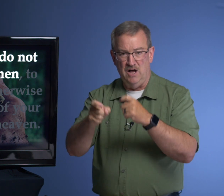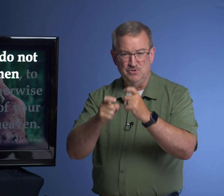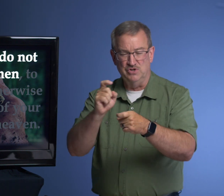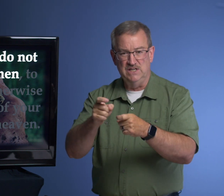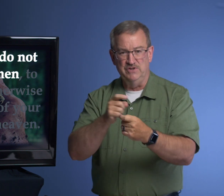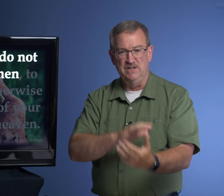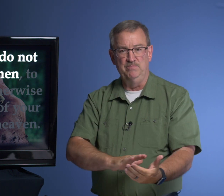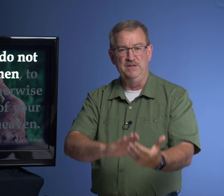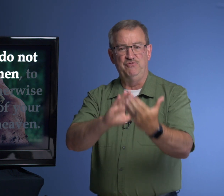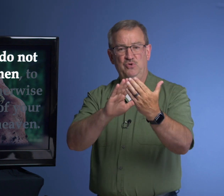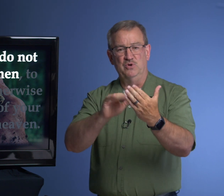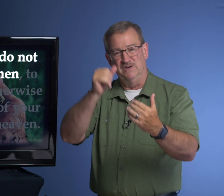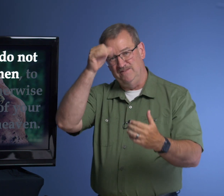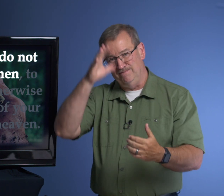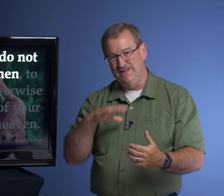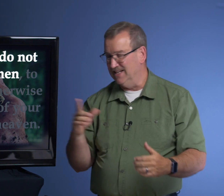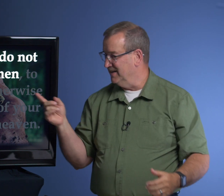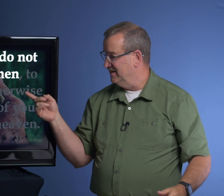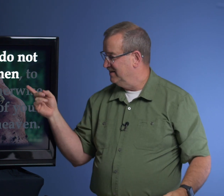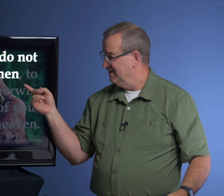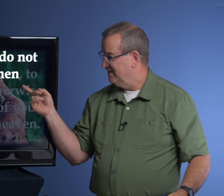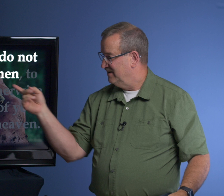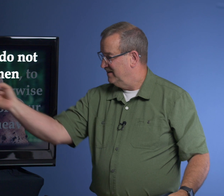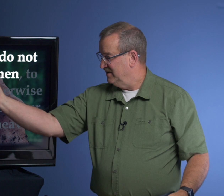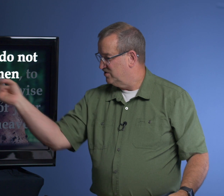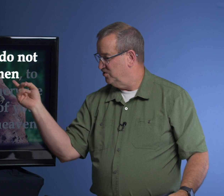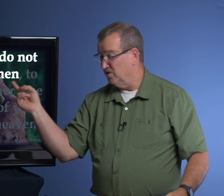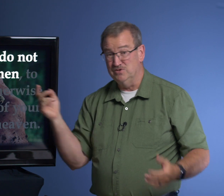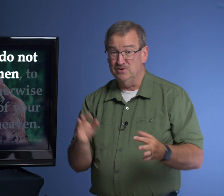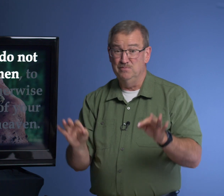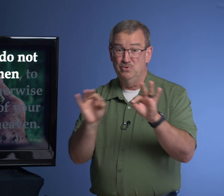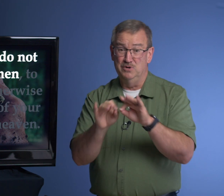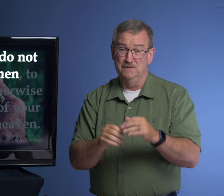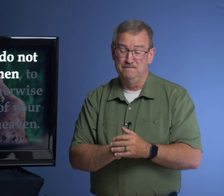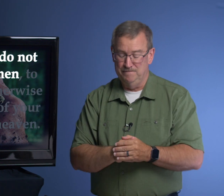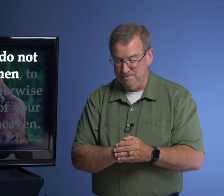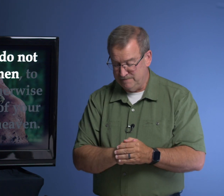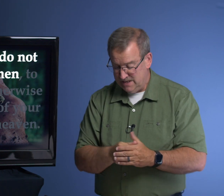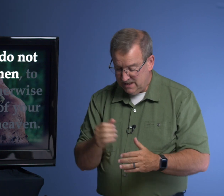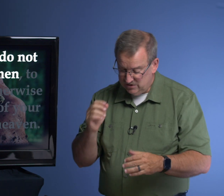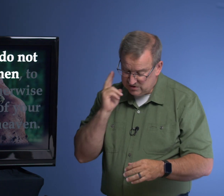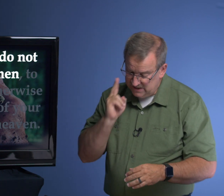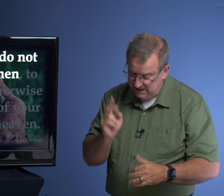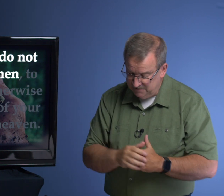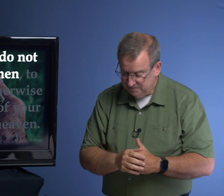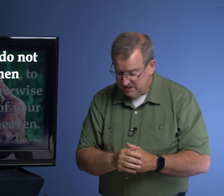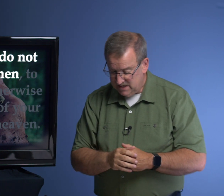alms, your giving, before men." These two words are important. You see,